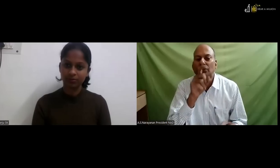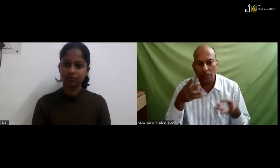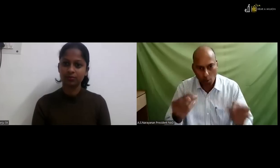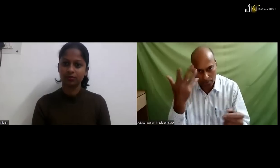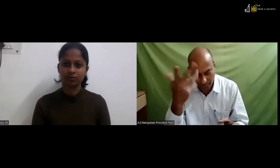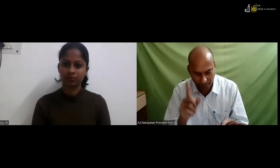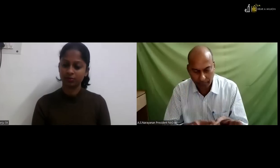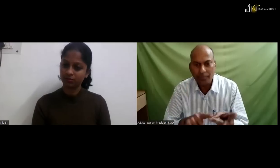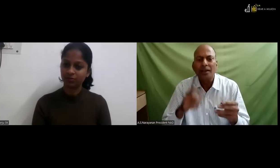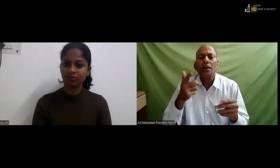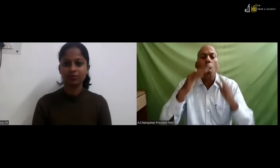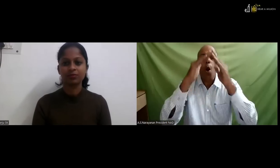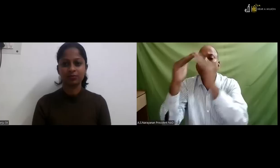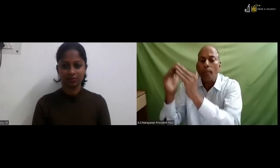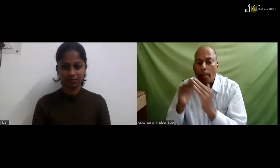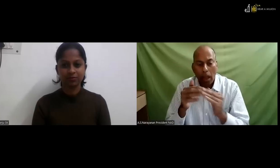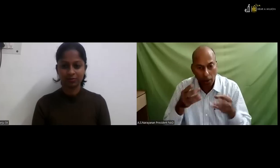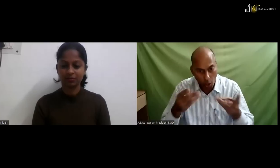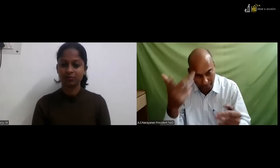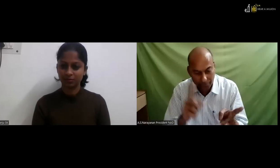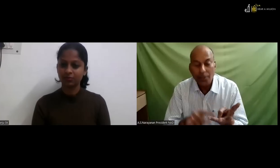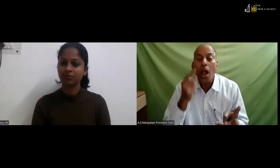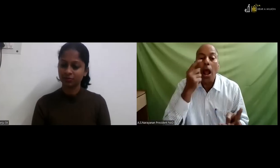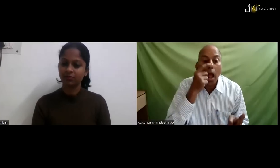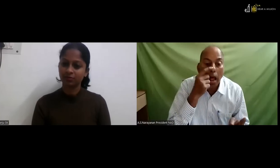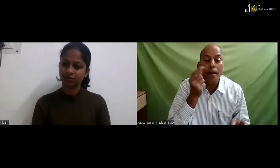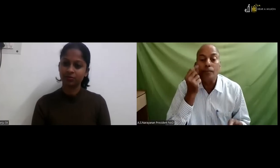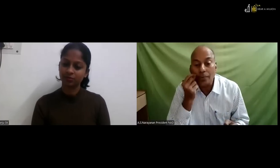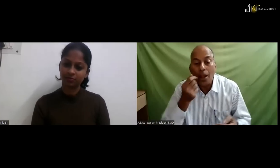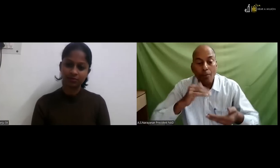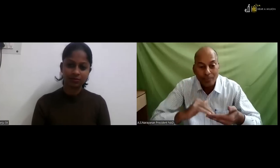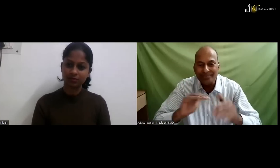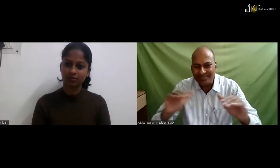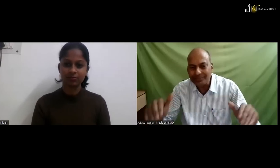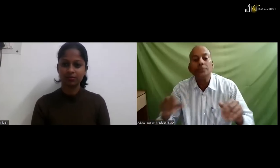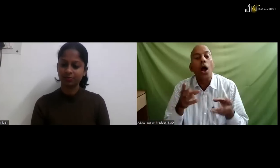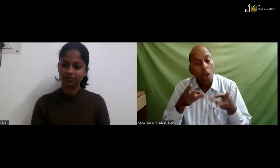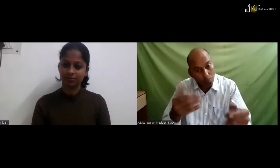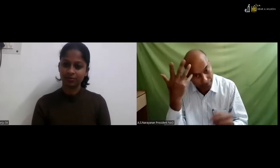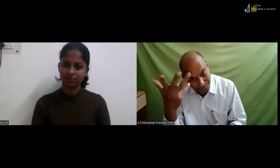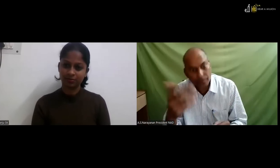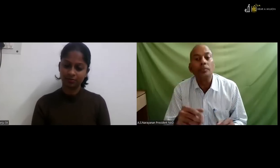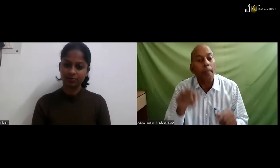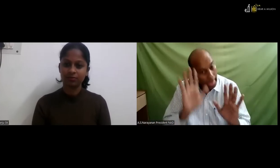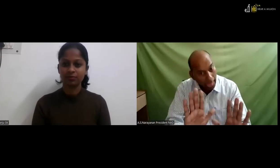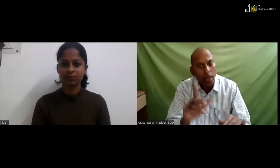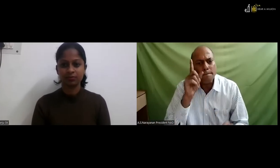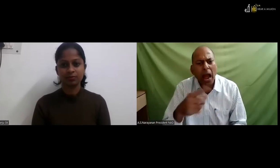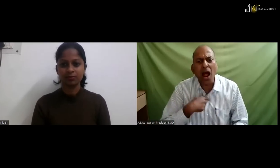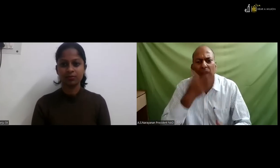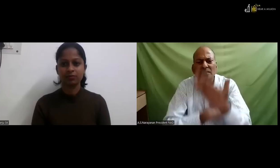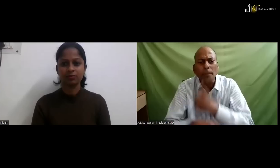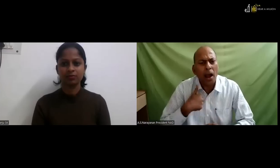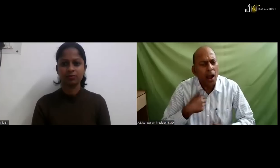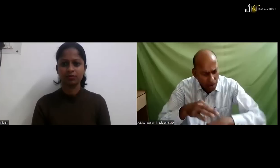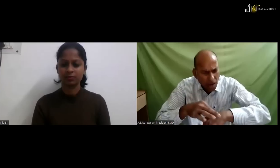if we have census for various things like animal husbandry or like for the gender, for the population, we can